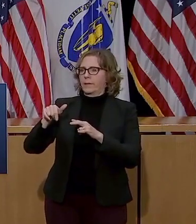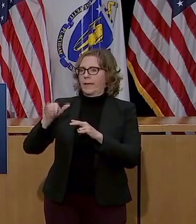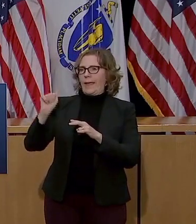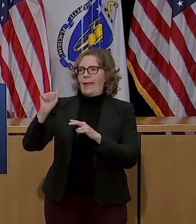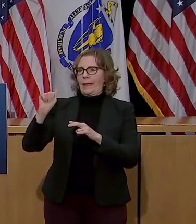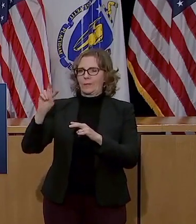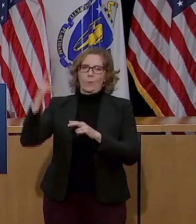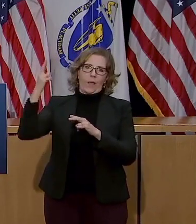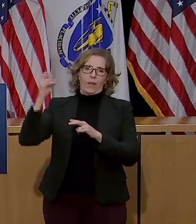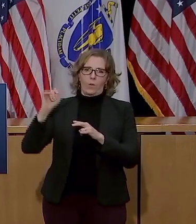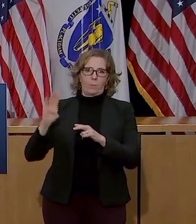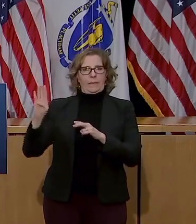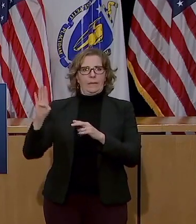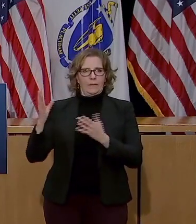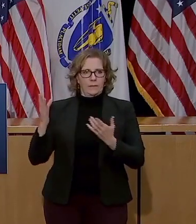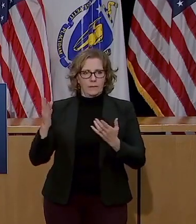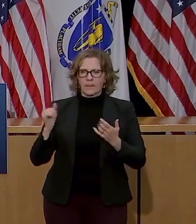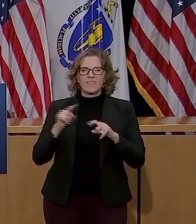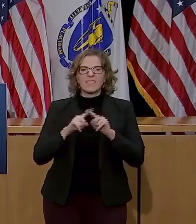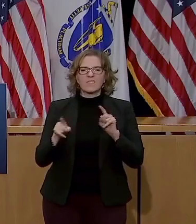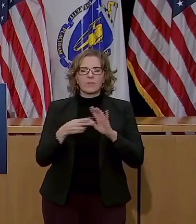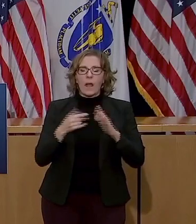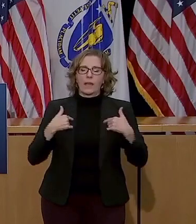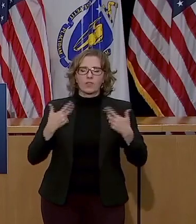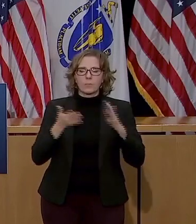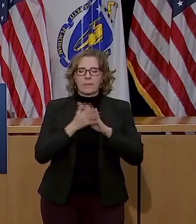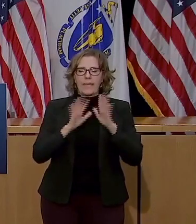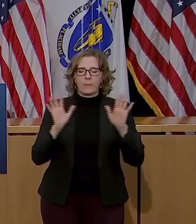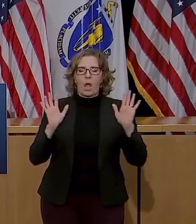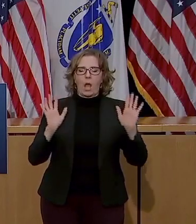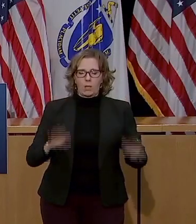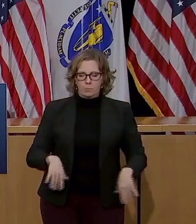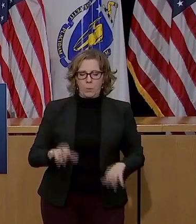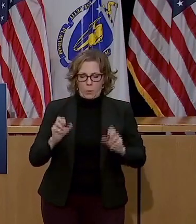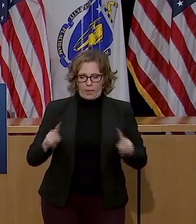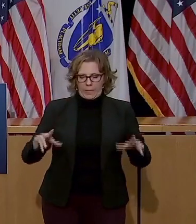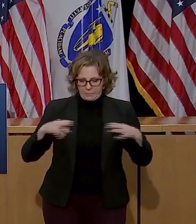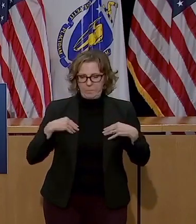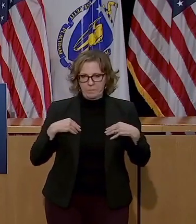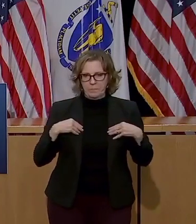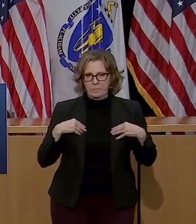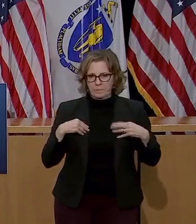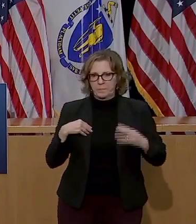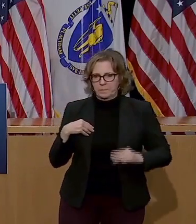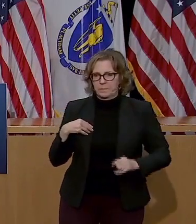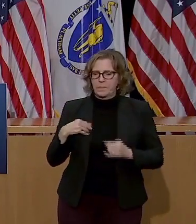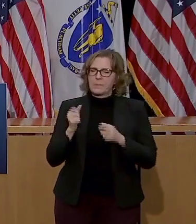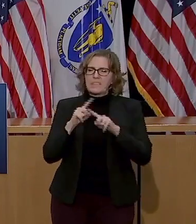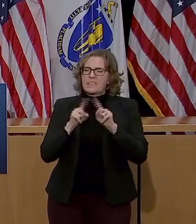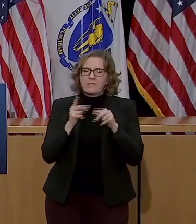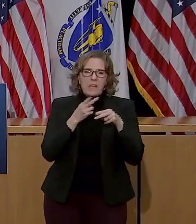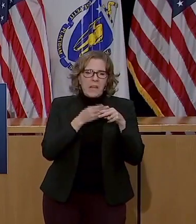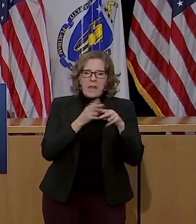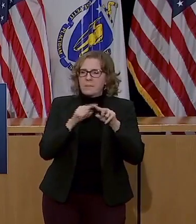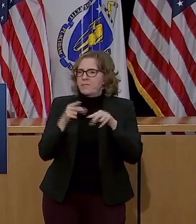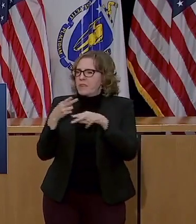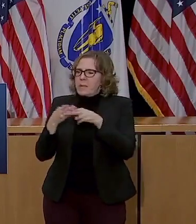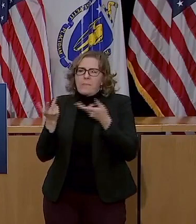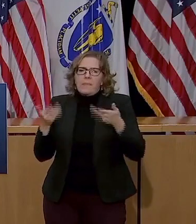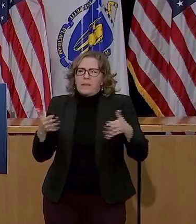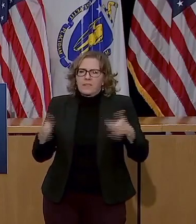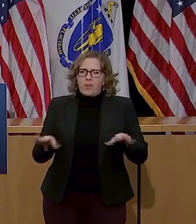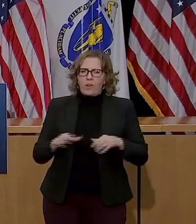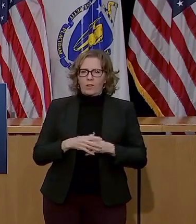or something like that. And I've just kind of accepted it. Like I look at the data on the COVID Act Now site, and if I look at the COVID Act